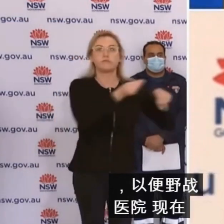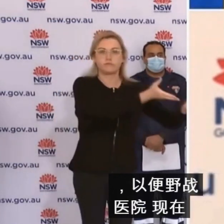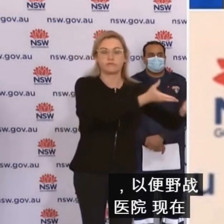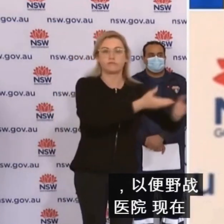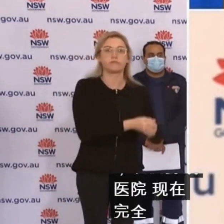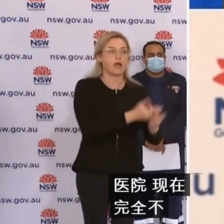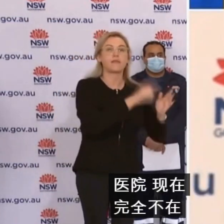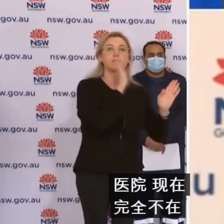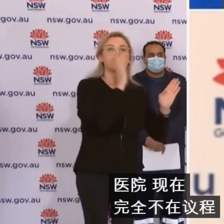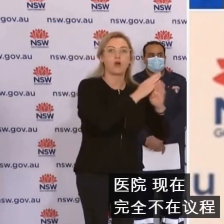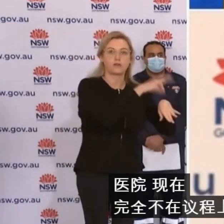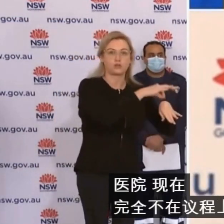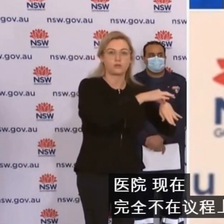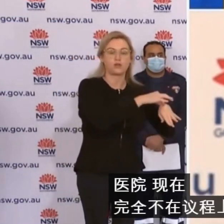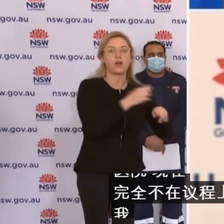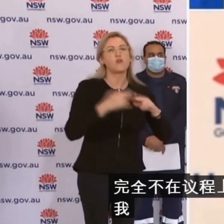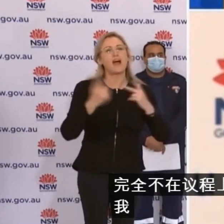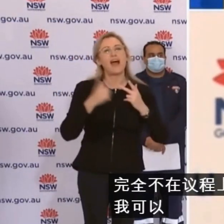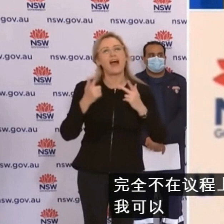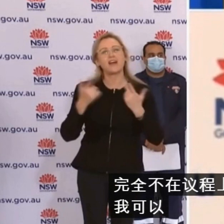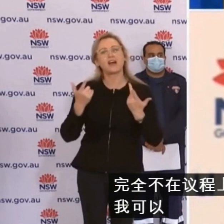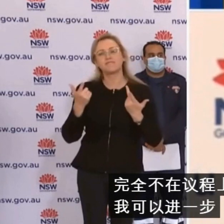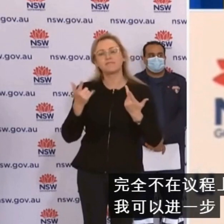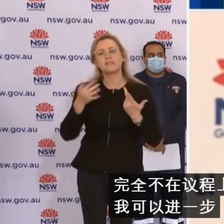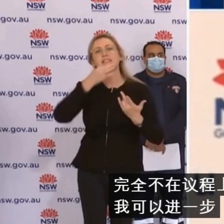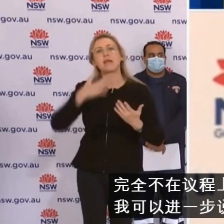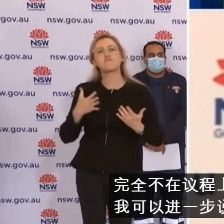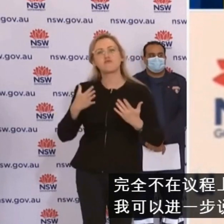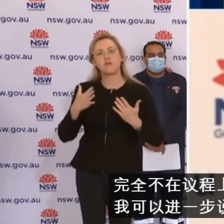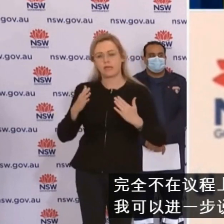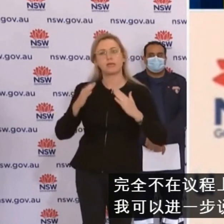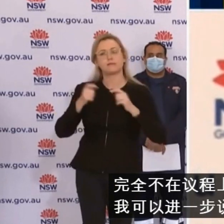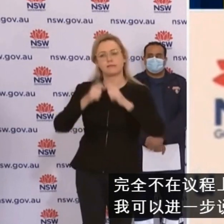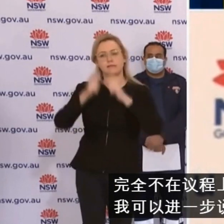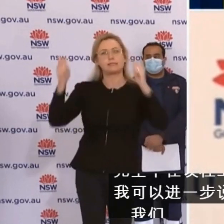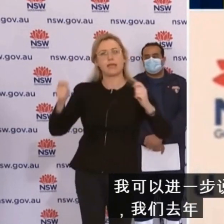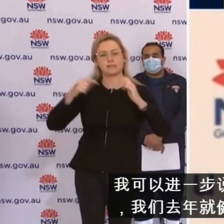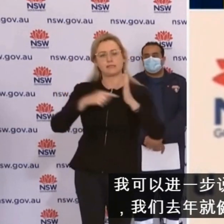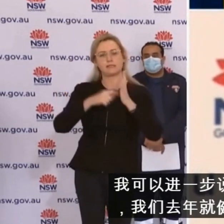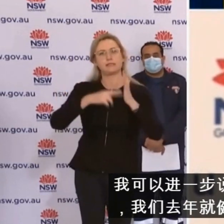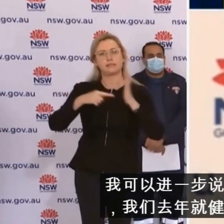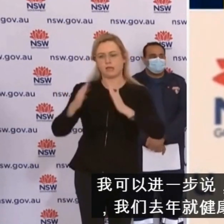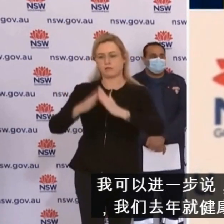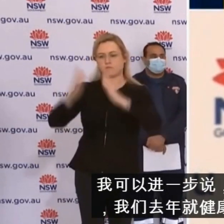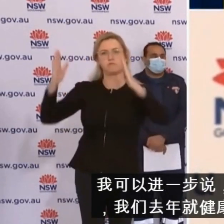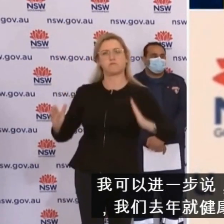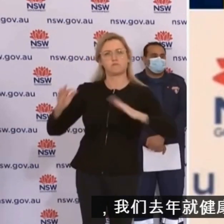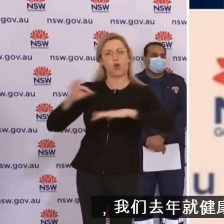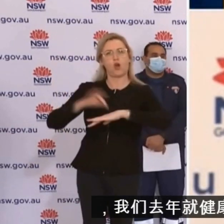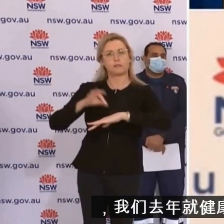be not on the agenda at all at the present time. Can I say just further, some of the measures that we took last